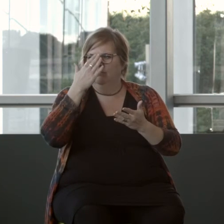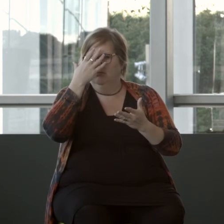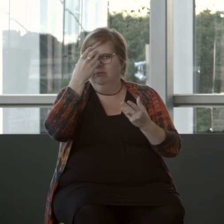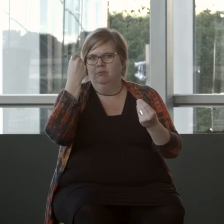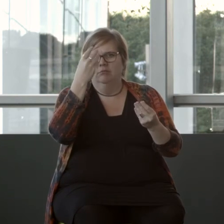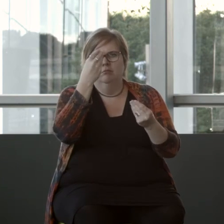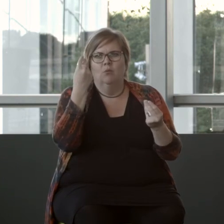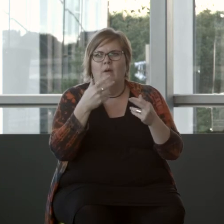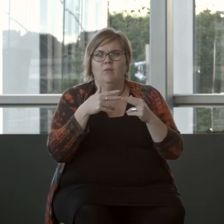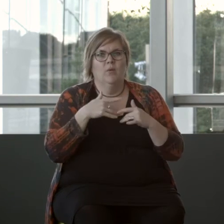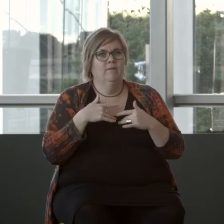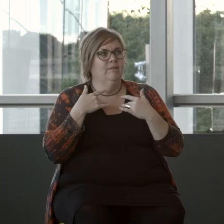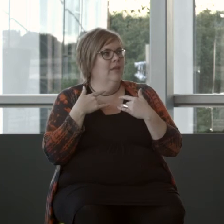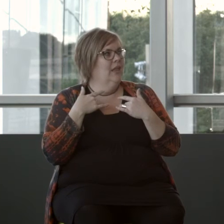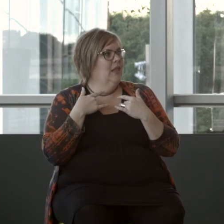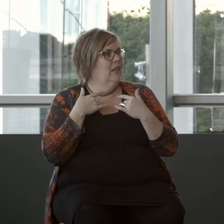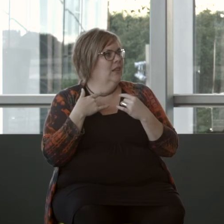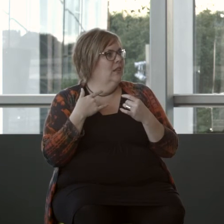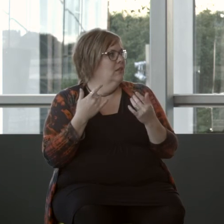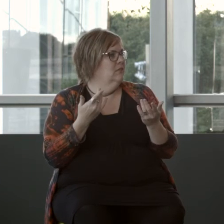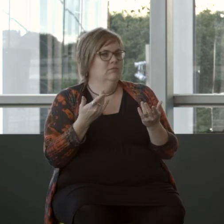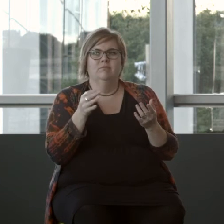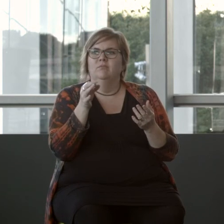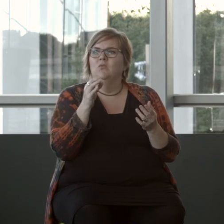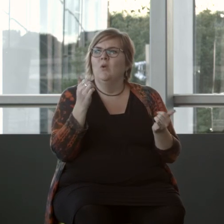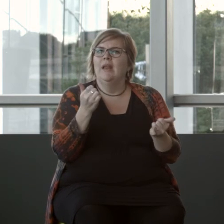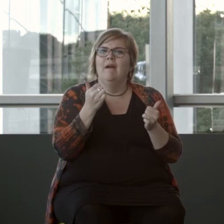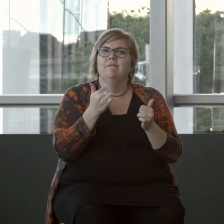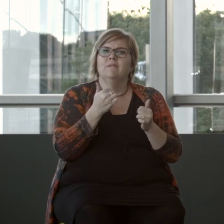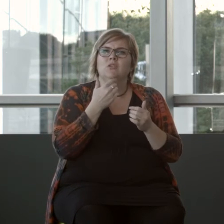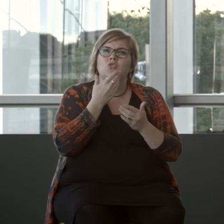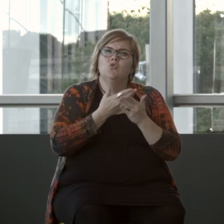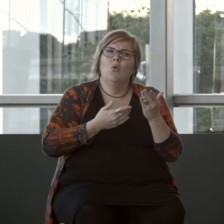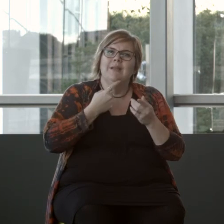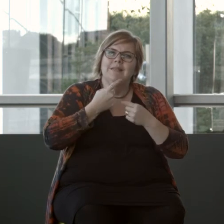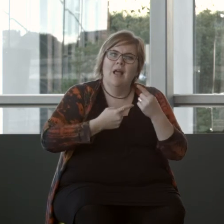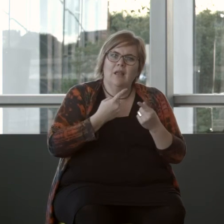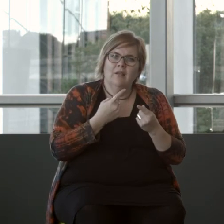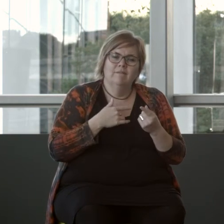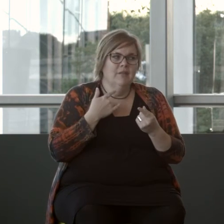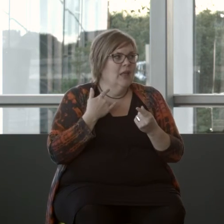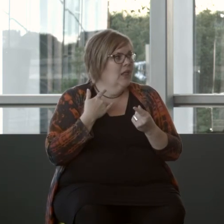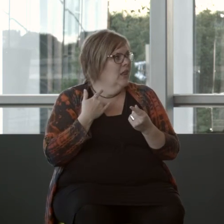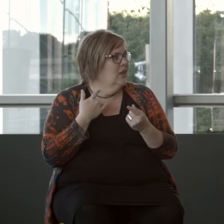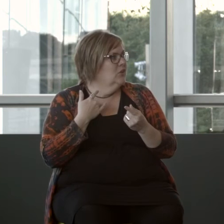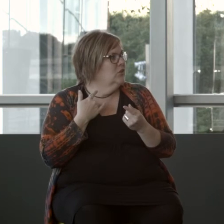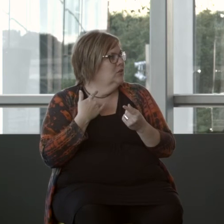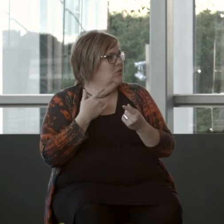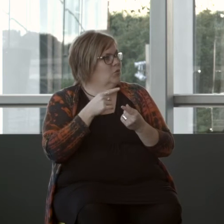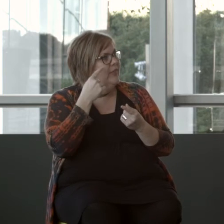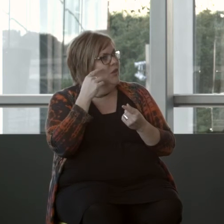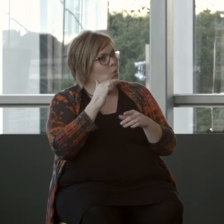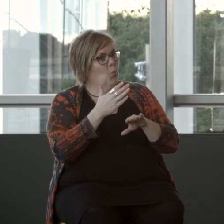lack of storytelling within the art world as a whole, do you find your work